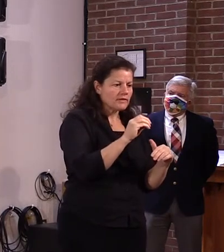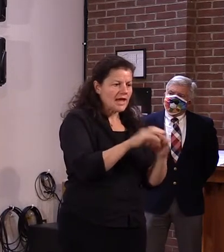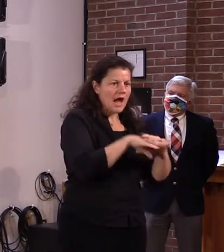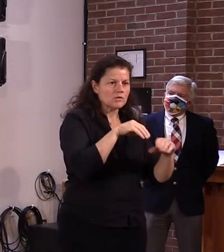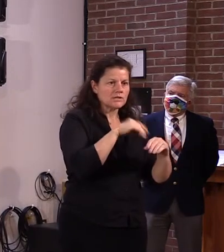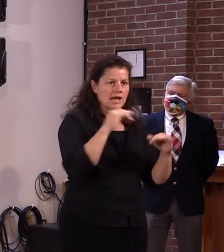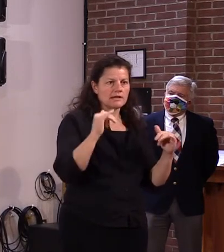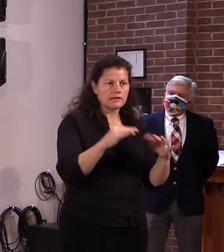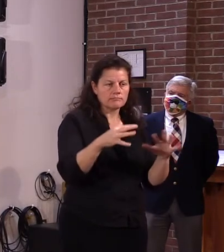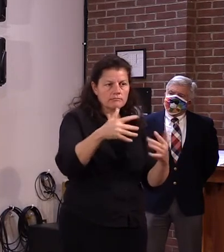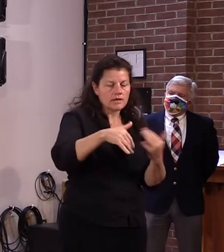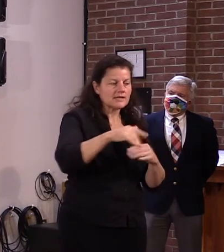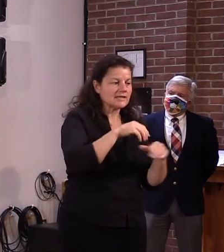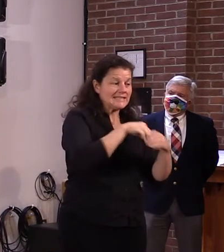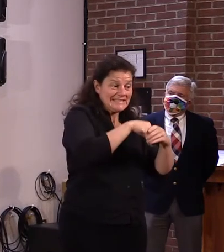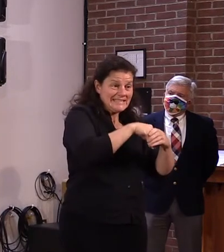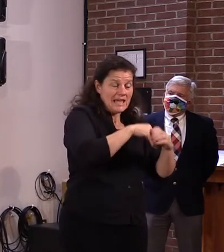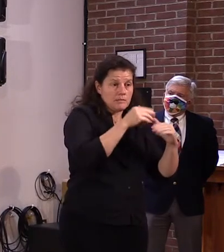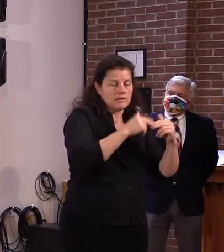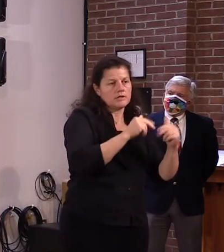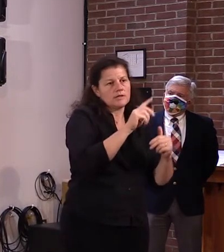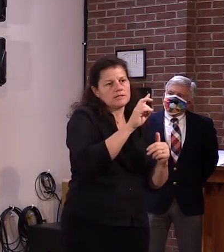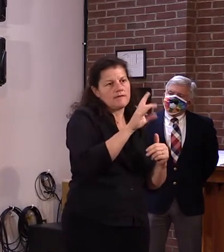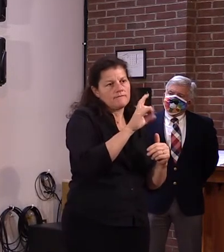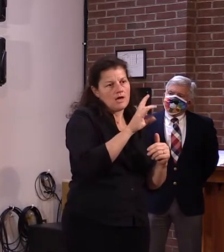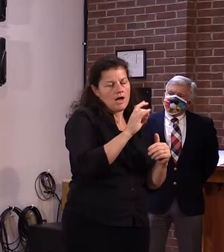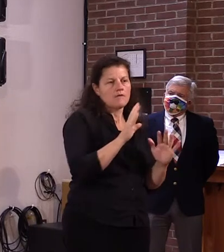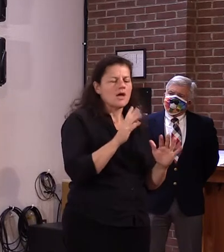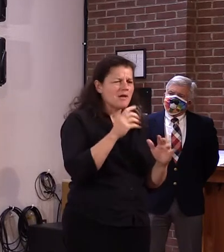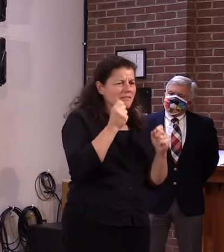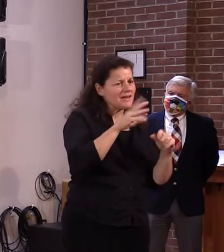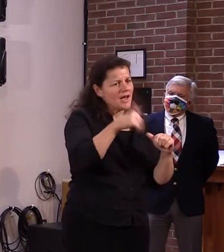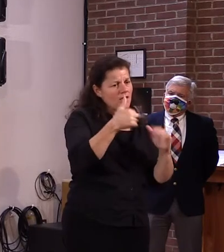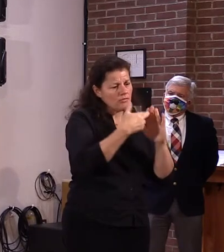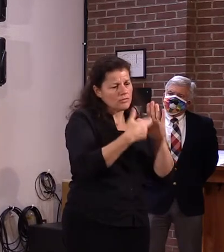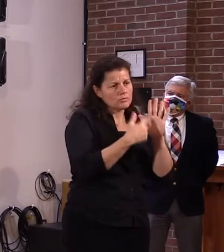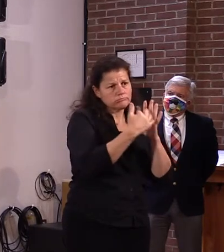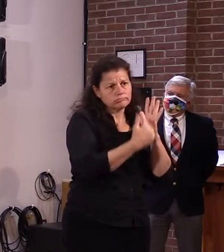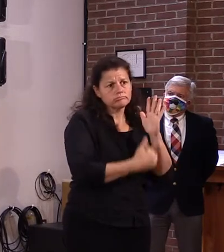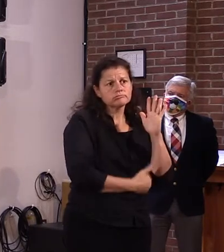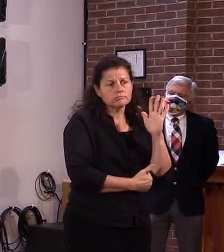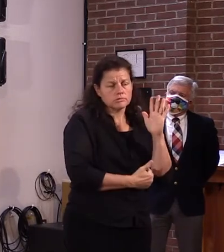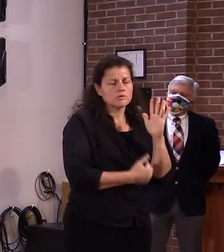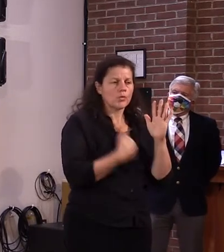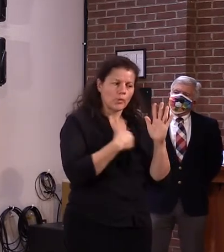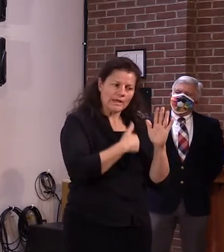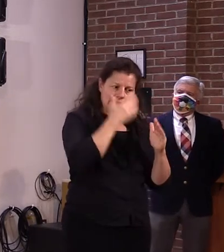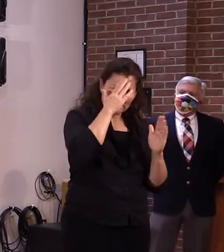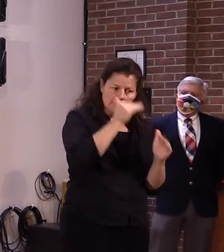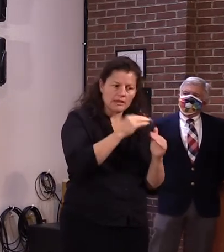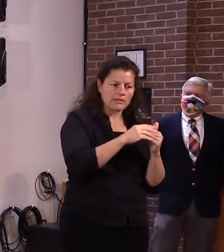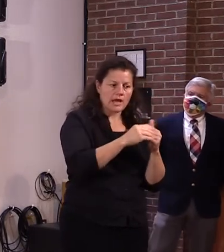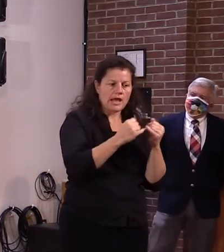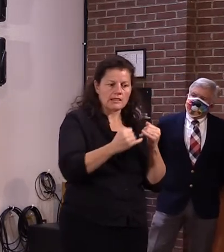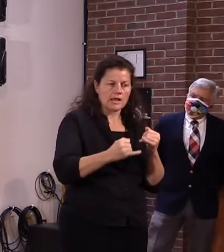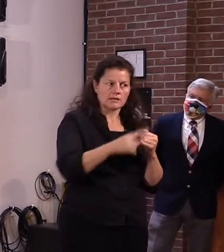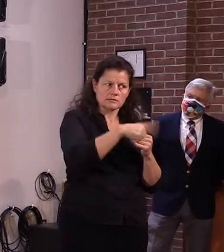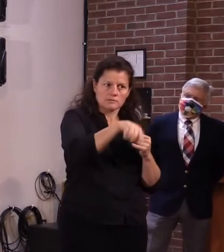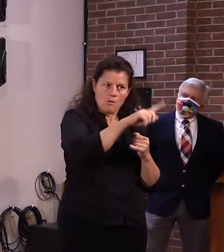outside, 75 inside, and many other provisions. So we expect those guidelines to be adhered